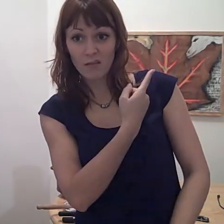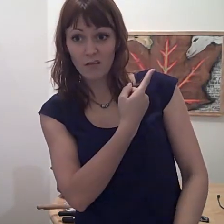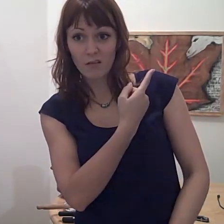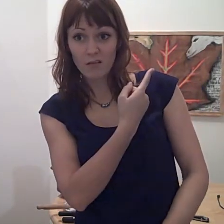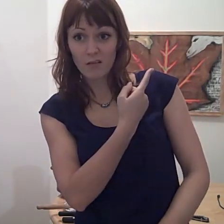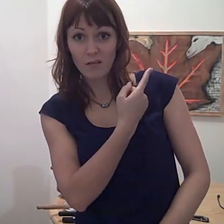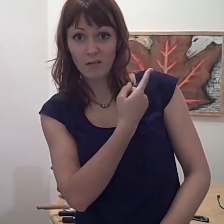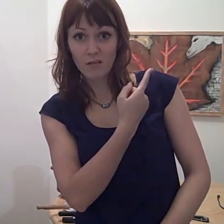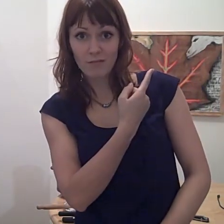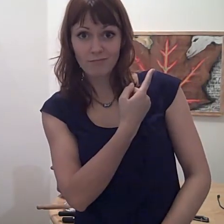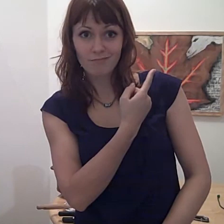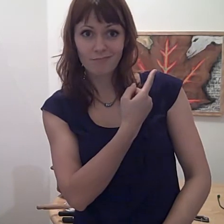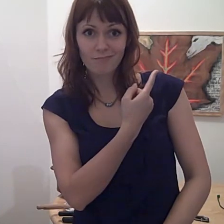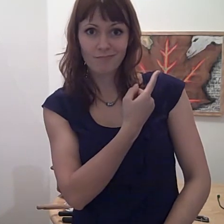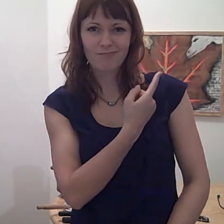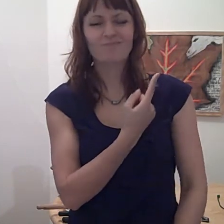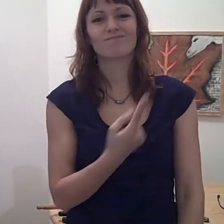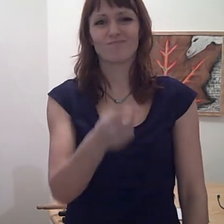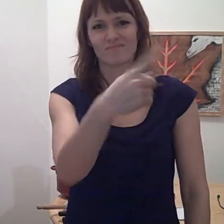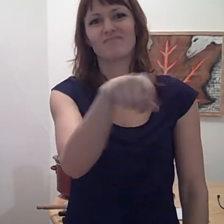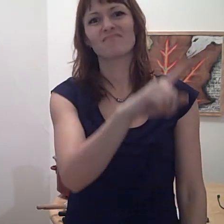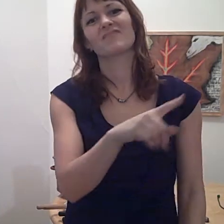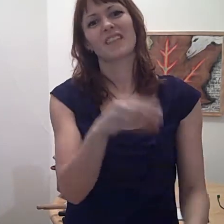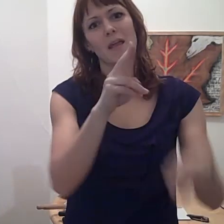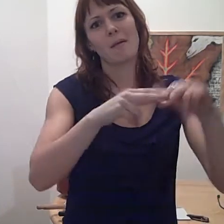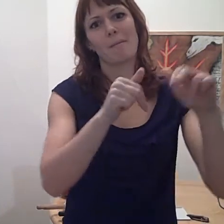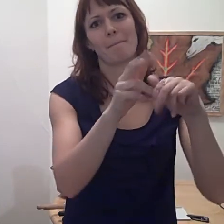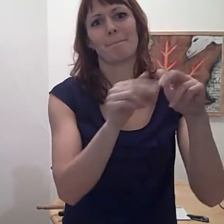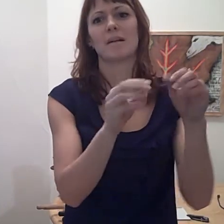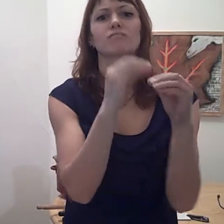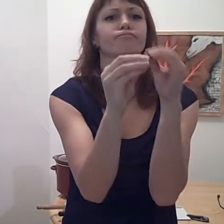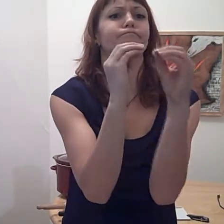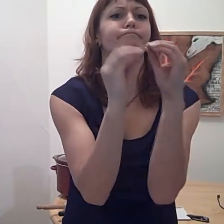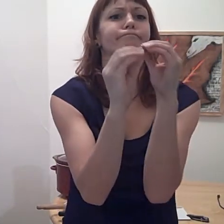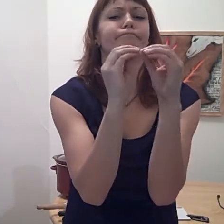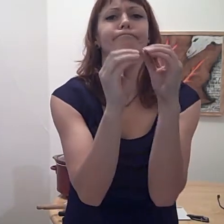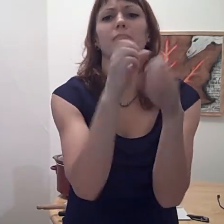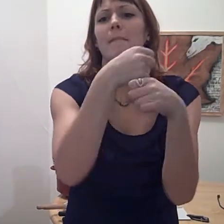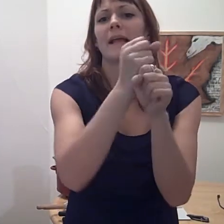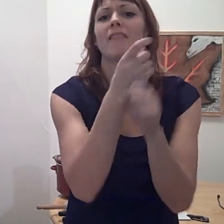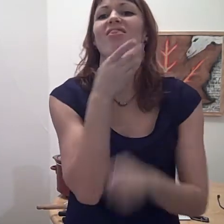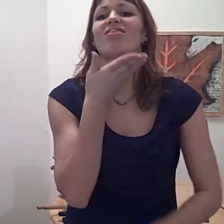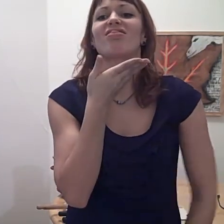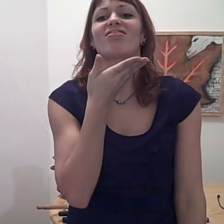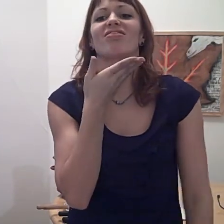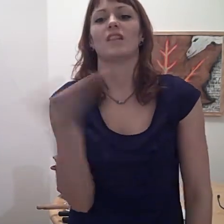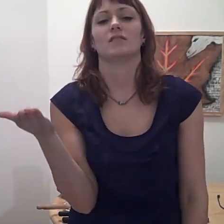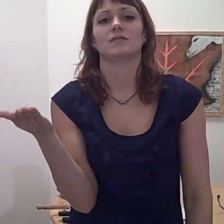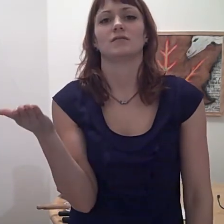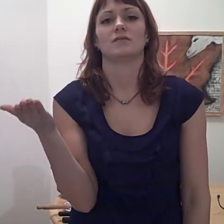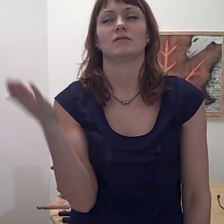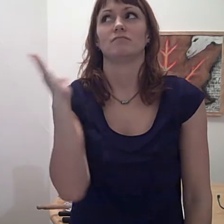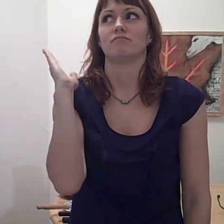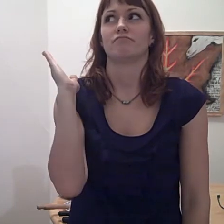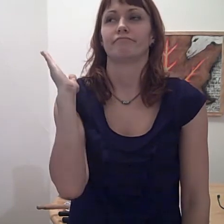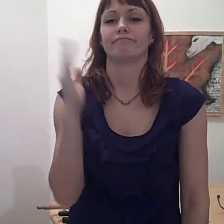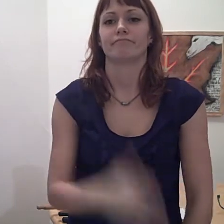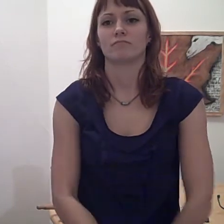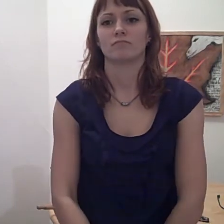EBOX. EBOX is testing new nanomaterials to park an electron on the outside, hold it until you need